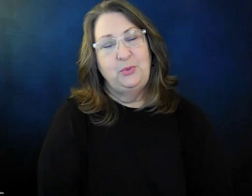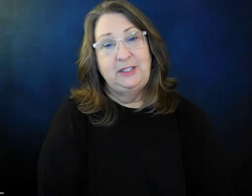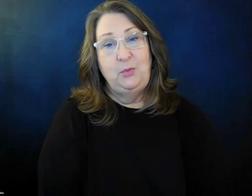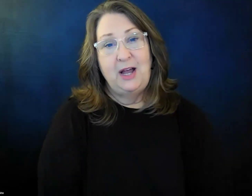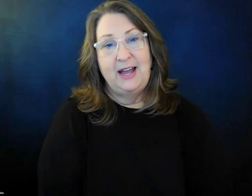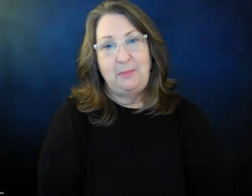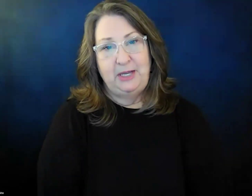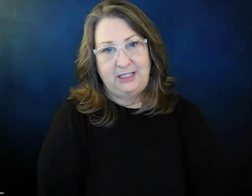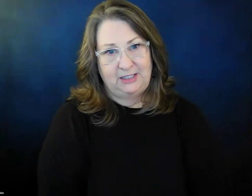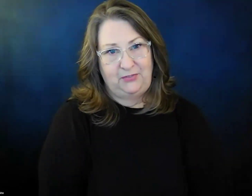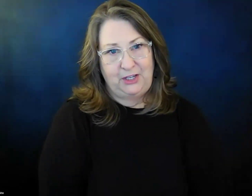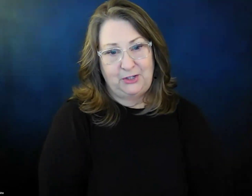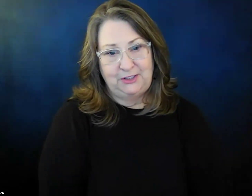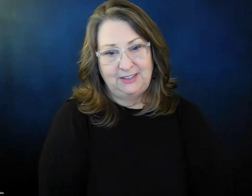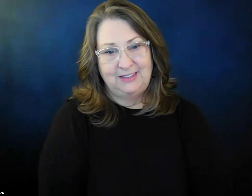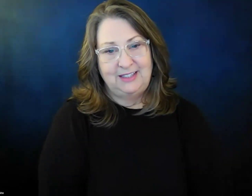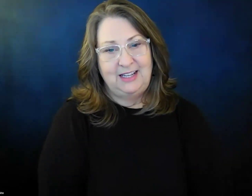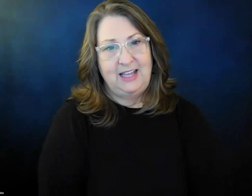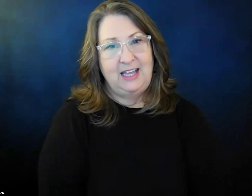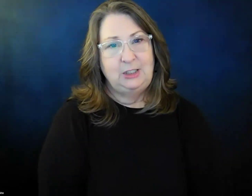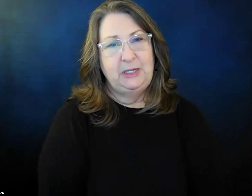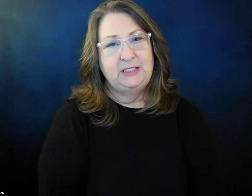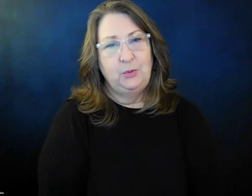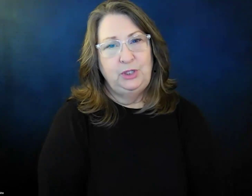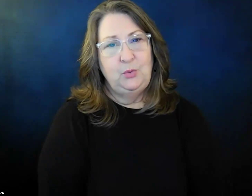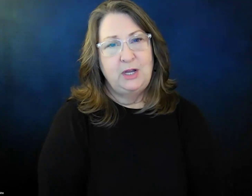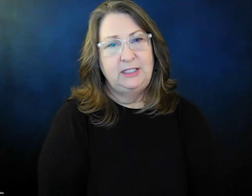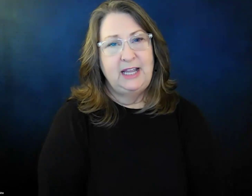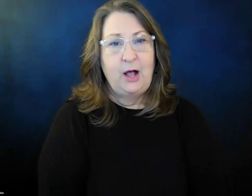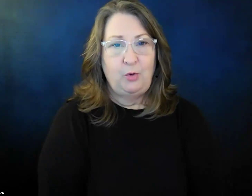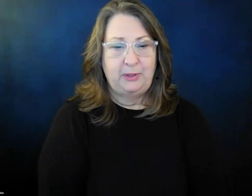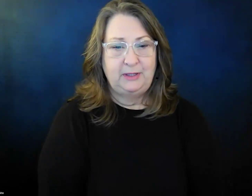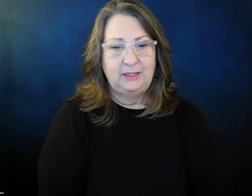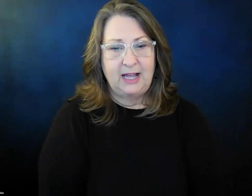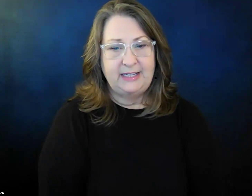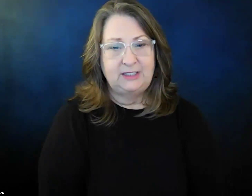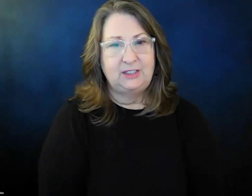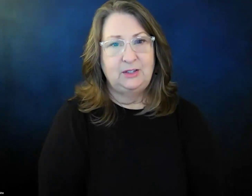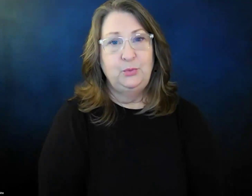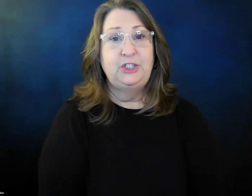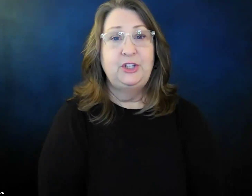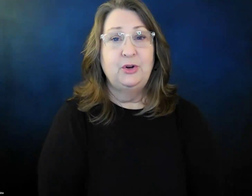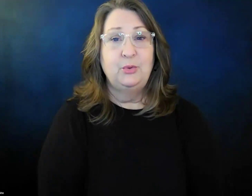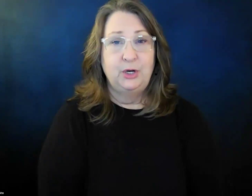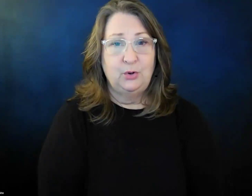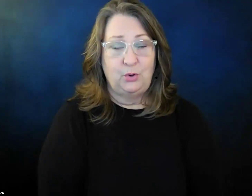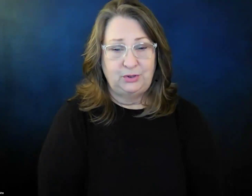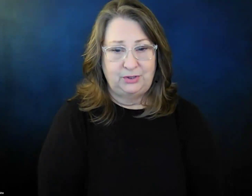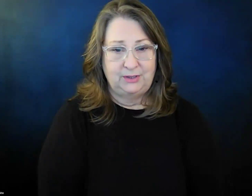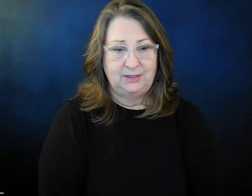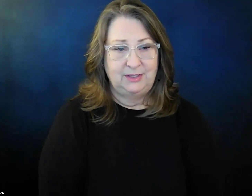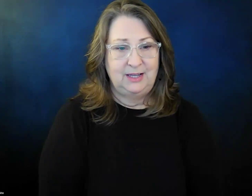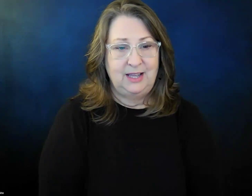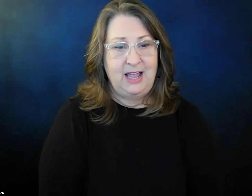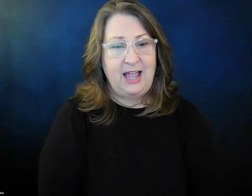So the reason why I picked this field is because I really wanted to help clients reach their career